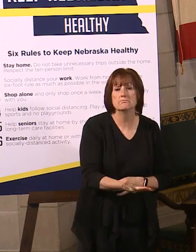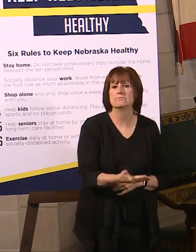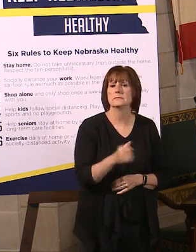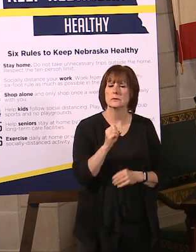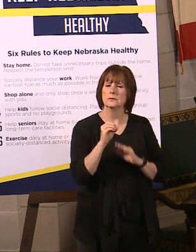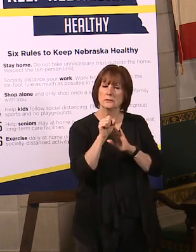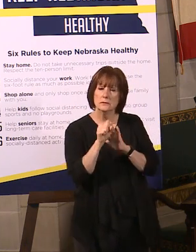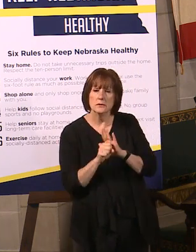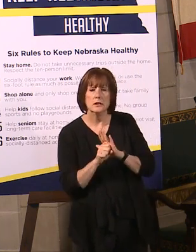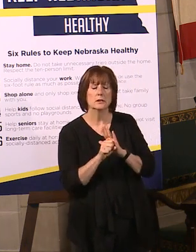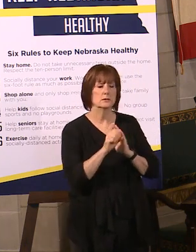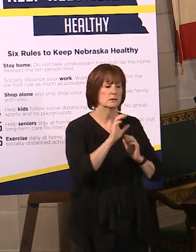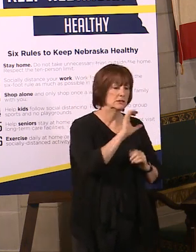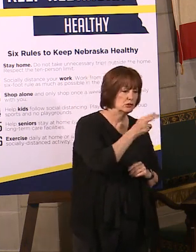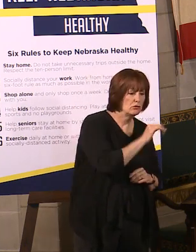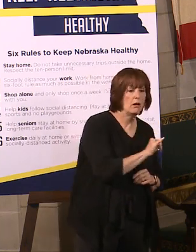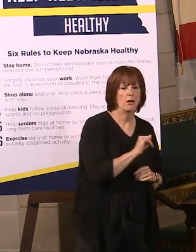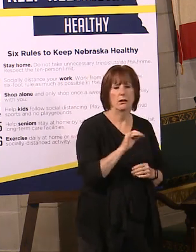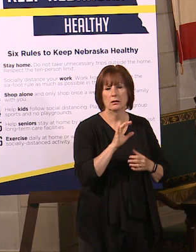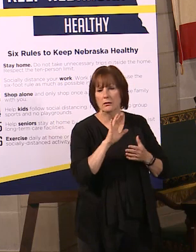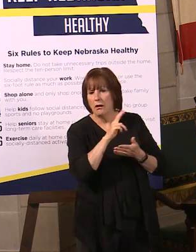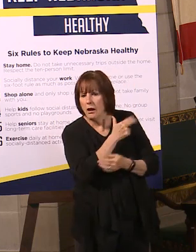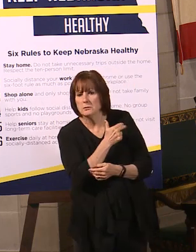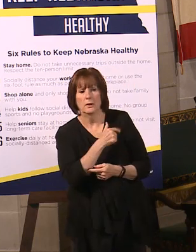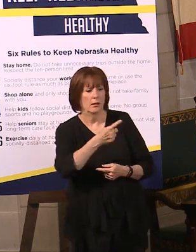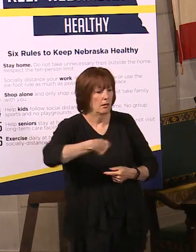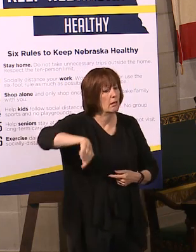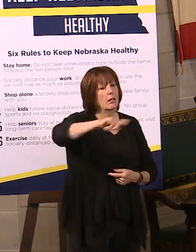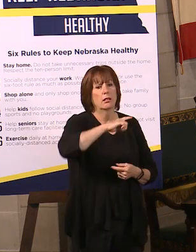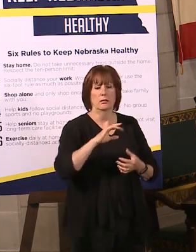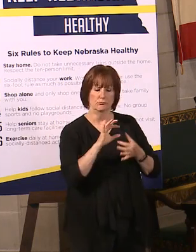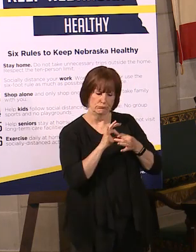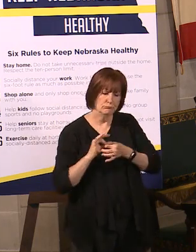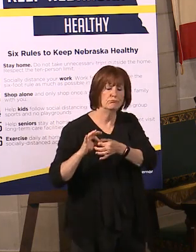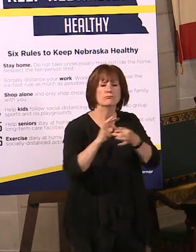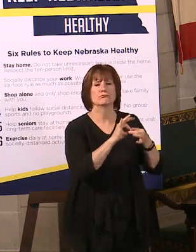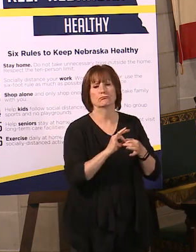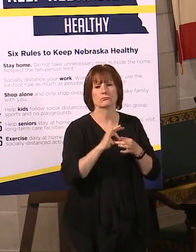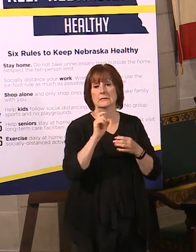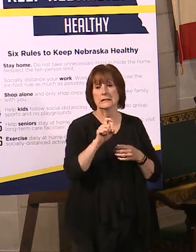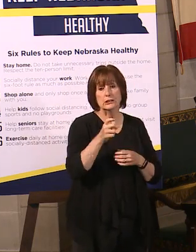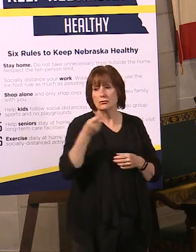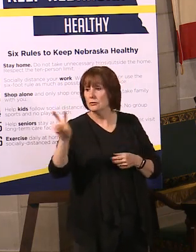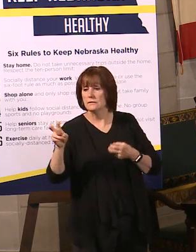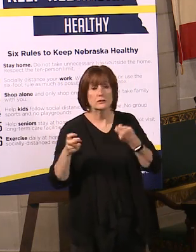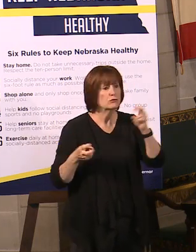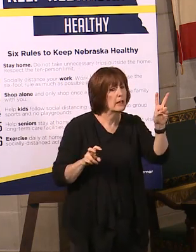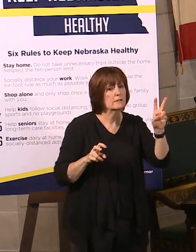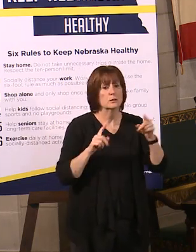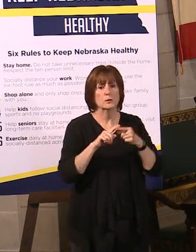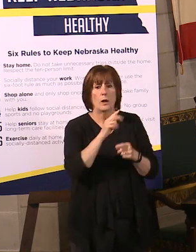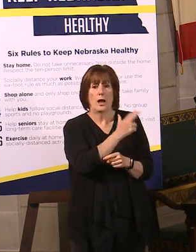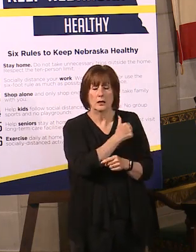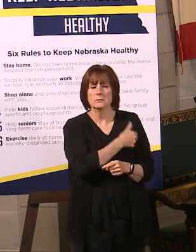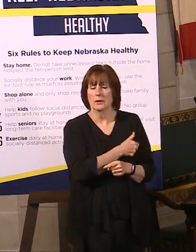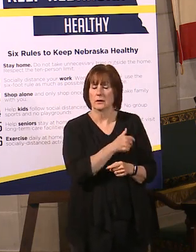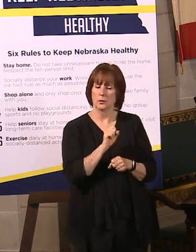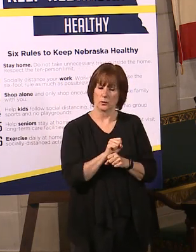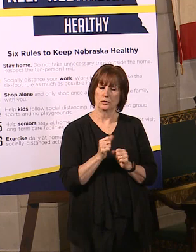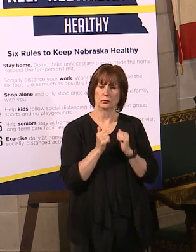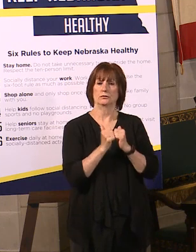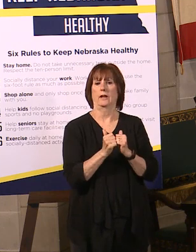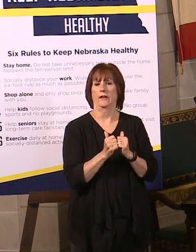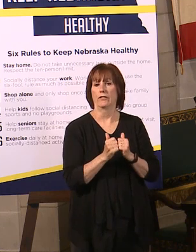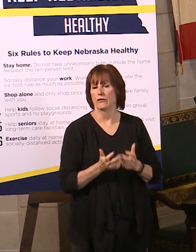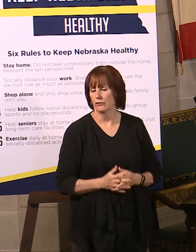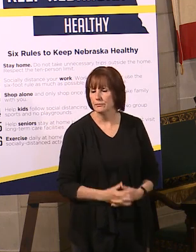and CHI have a kind of a central location if people need to transfer patients to or from a hospital, and that's kind of that central point to